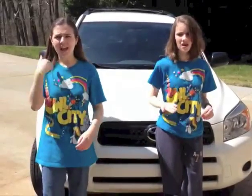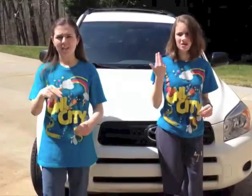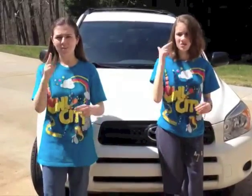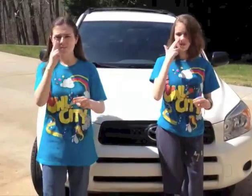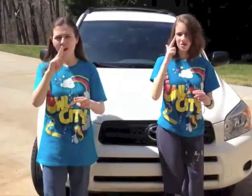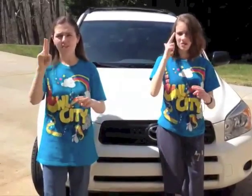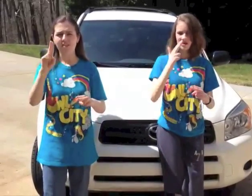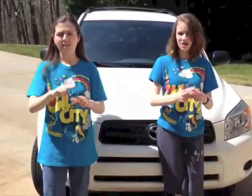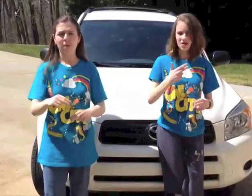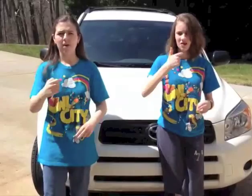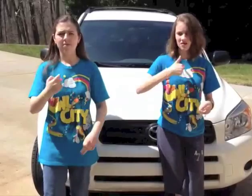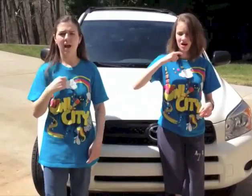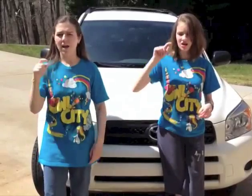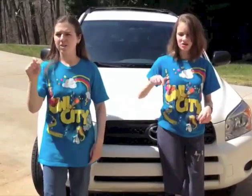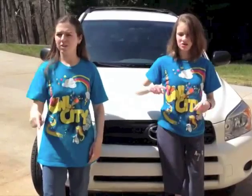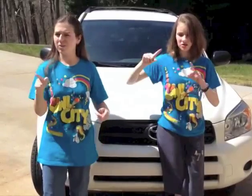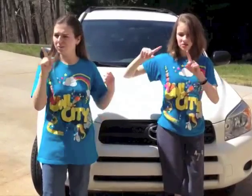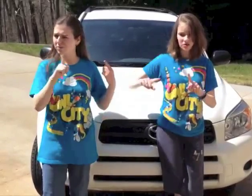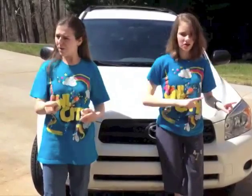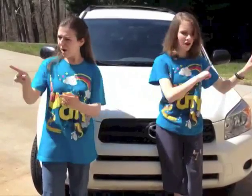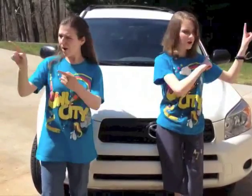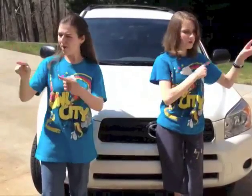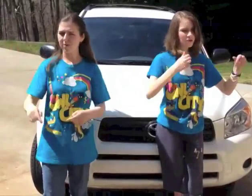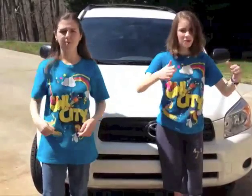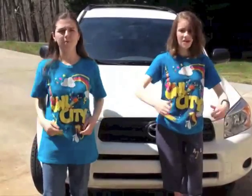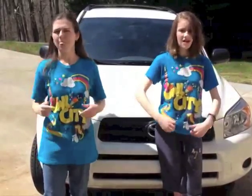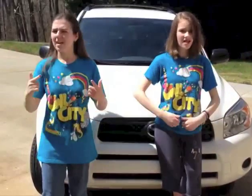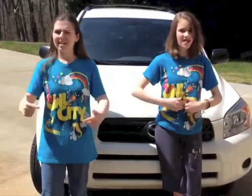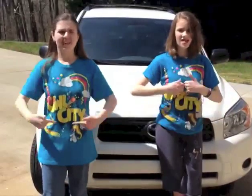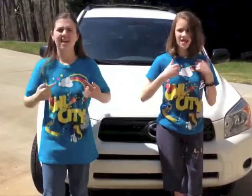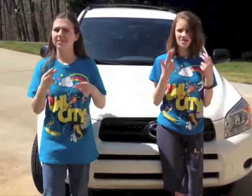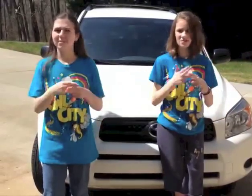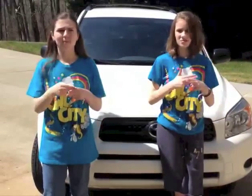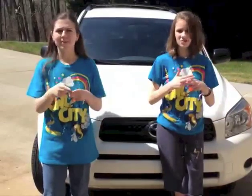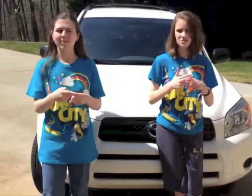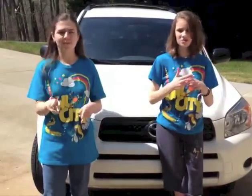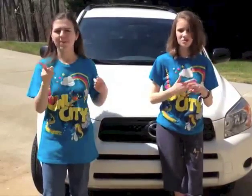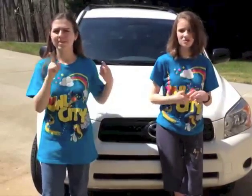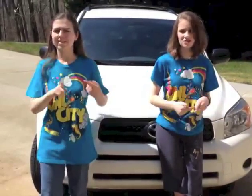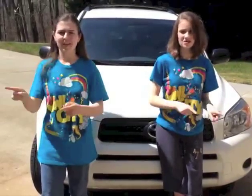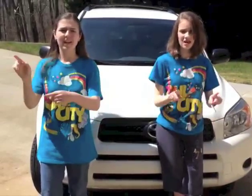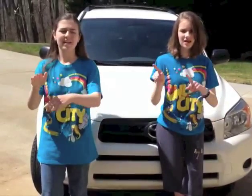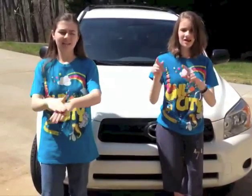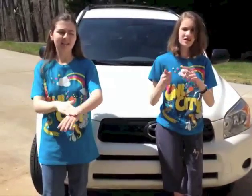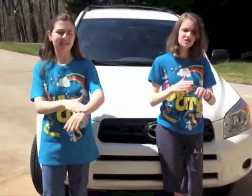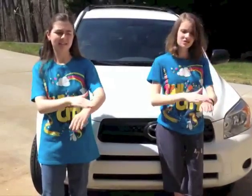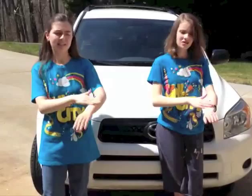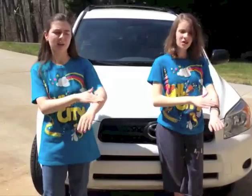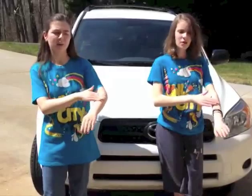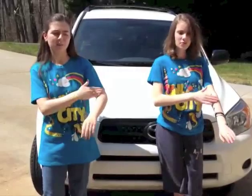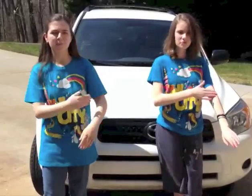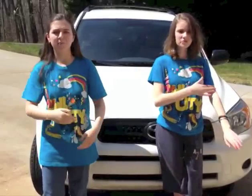Yeah it's been fun but now I've got to go Life is way too short to take it slow